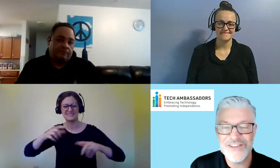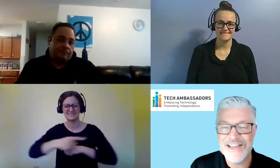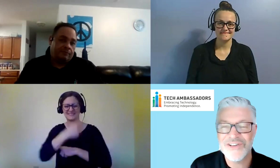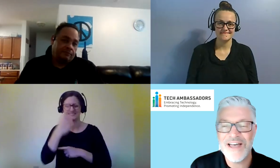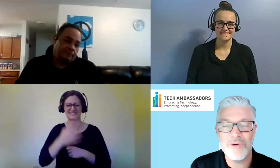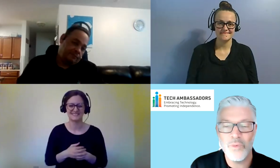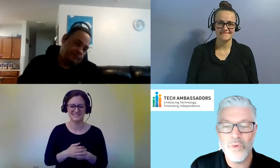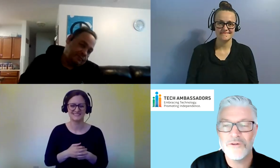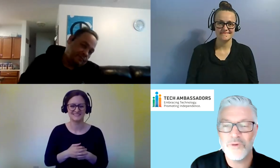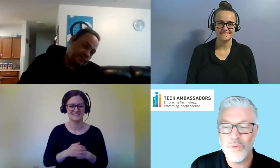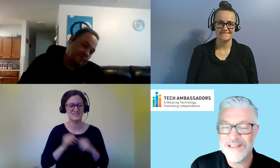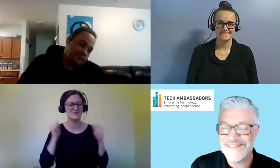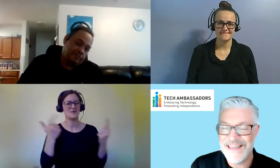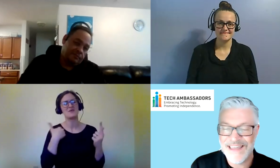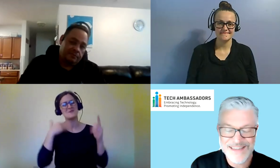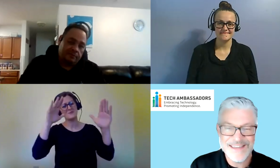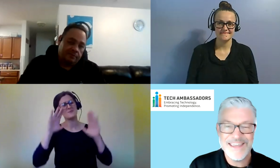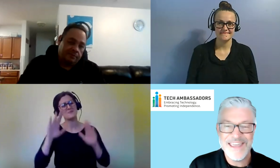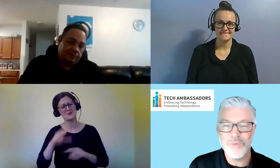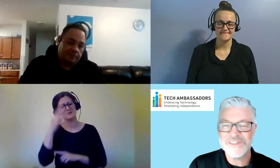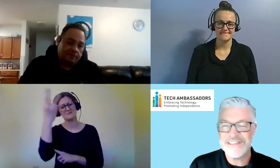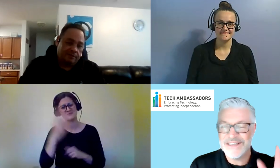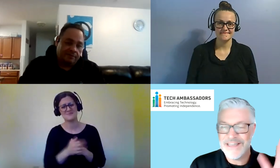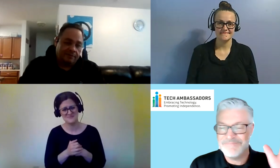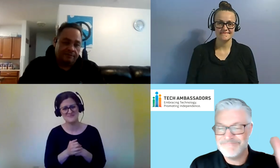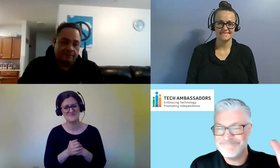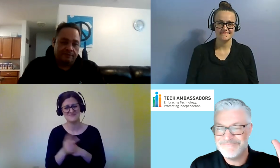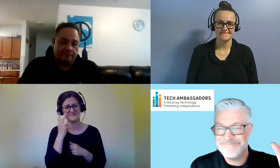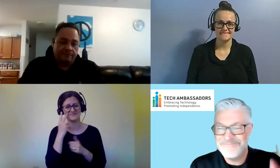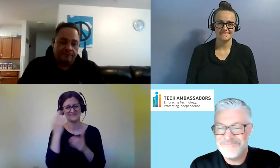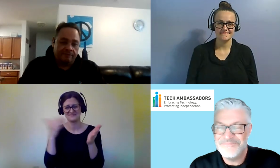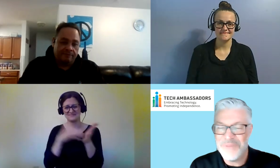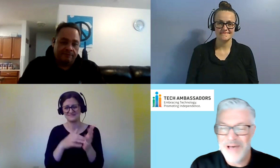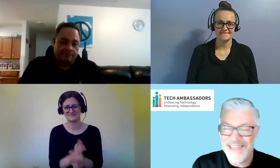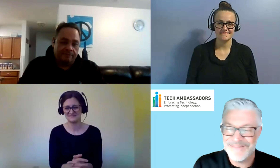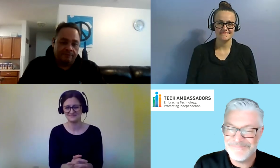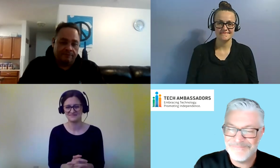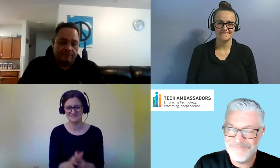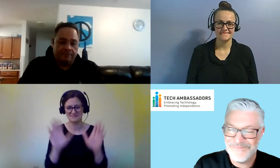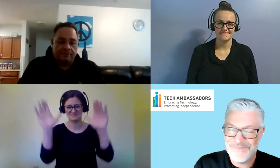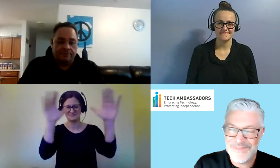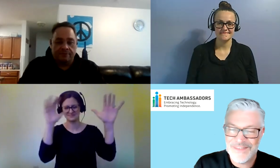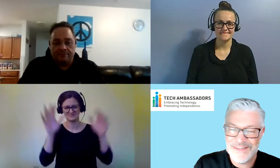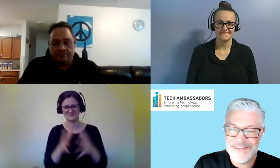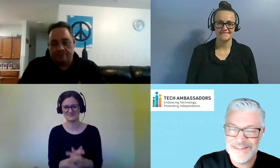You guys all have a wonderful Wednesday, and we'll see you again. Bye-bye.